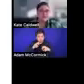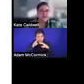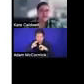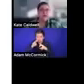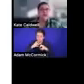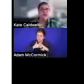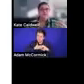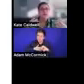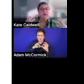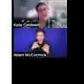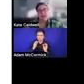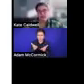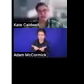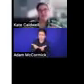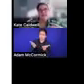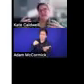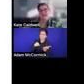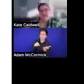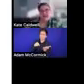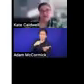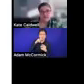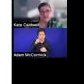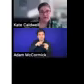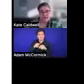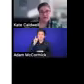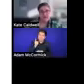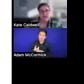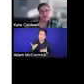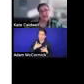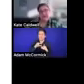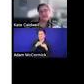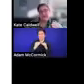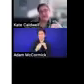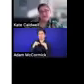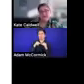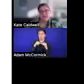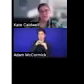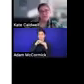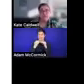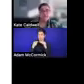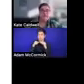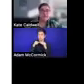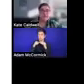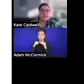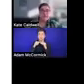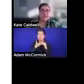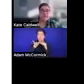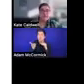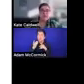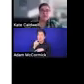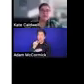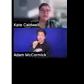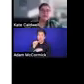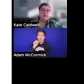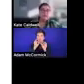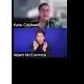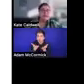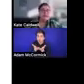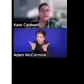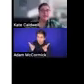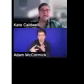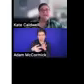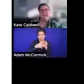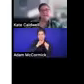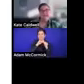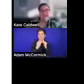inequities in data, as well as algorithms and data governance. And it is essential for ensuring fairness, equity, and